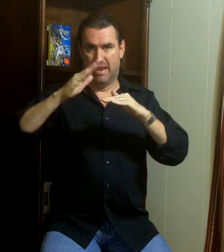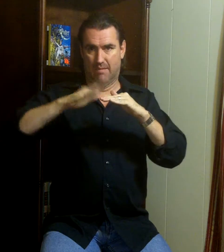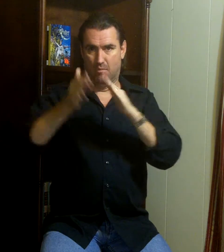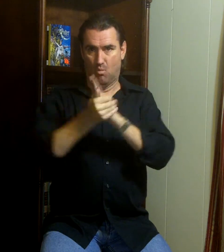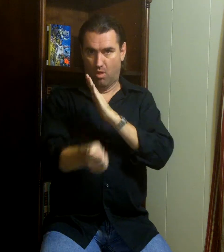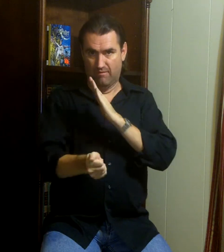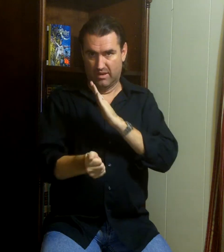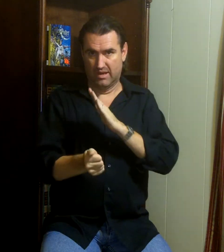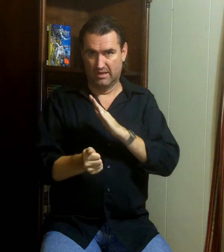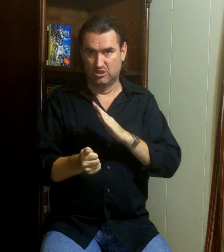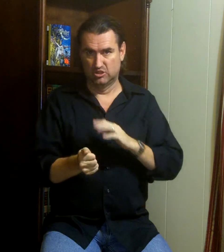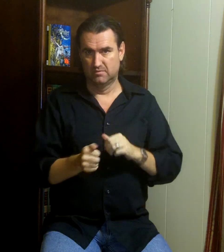interpreter in K through 12.